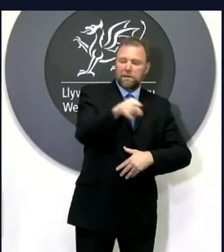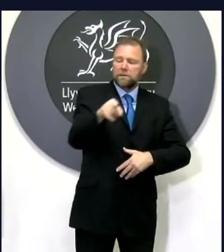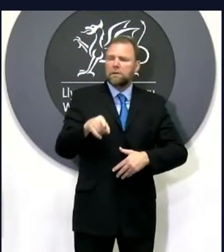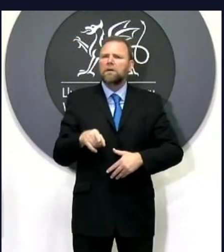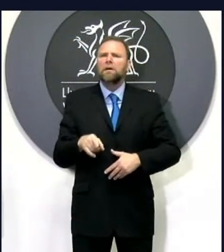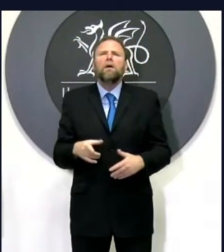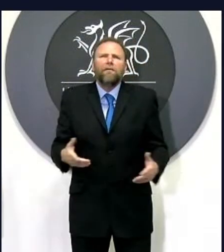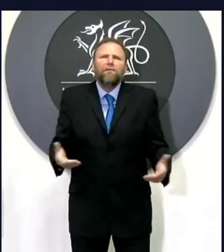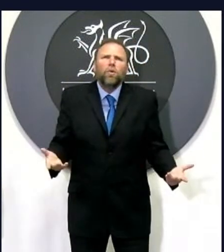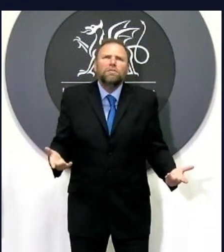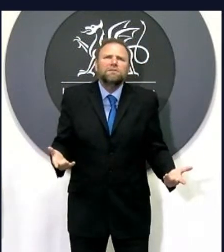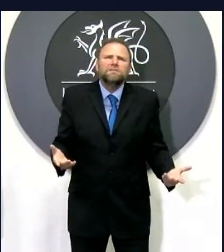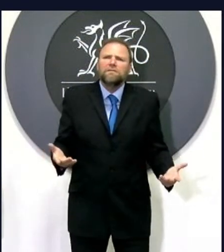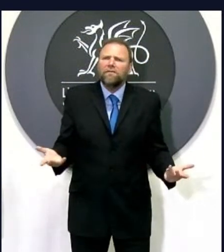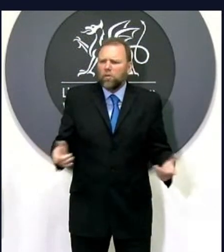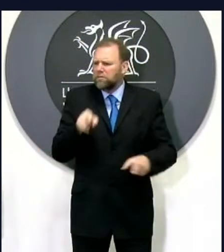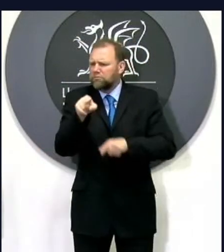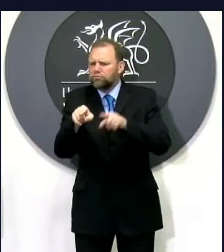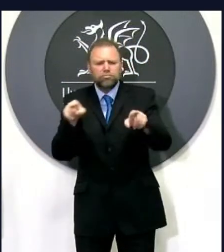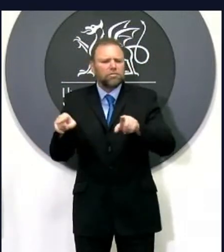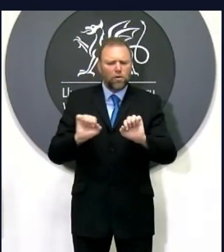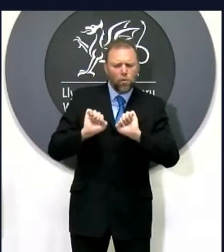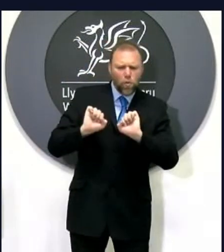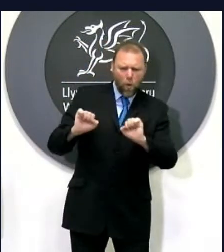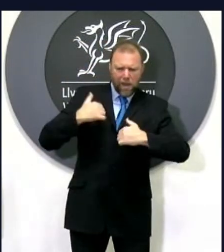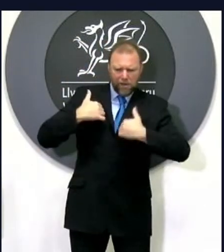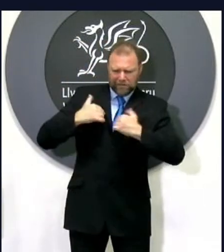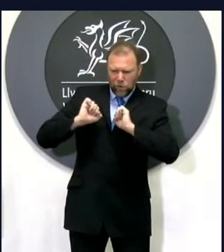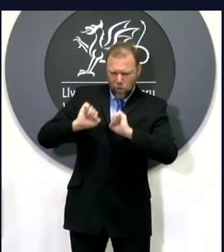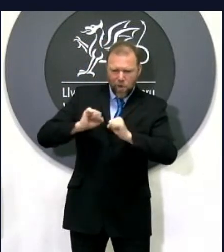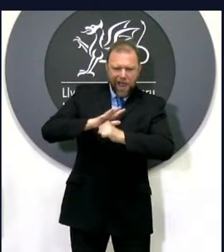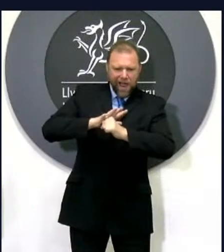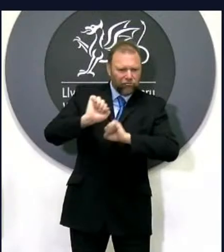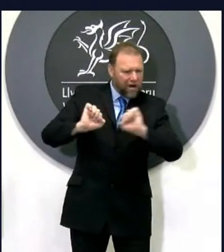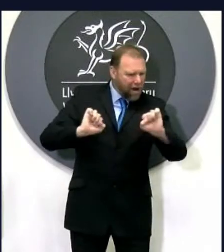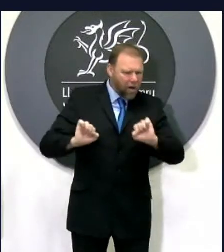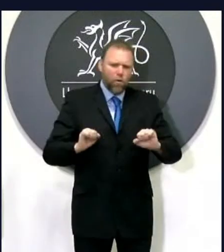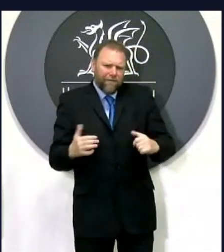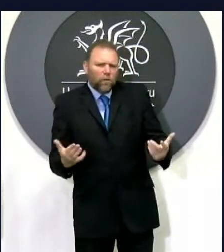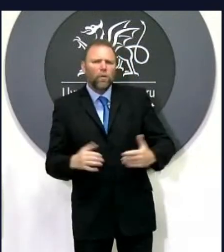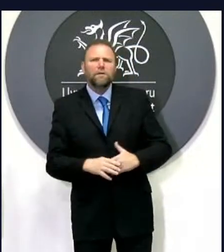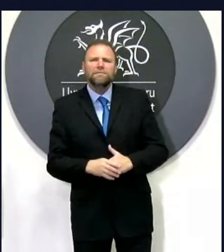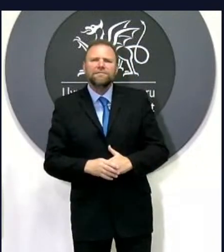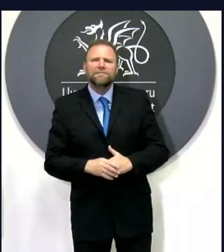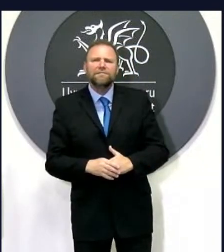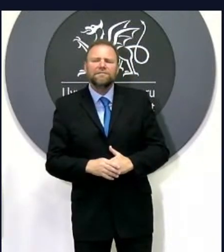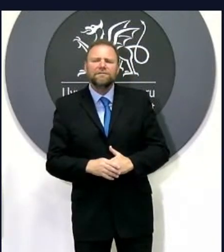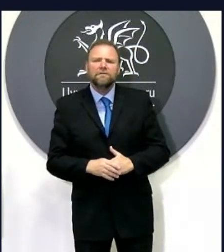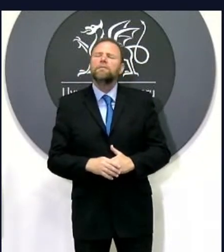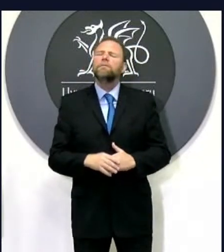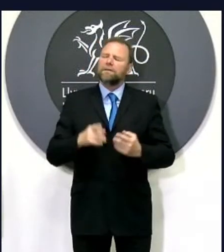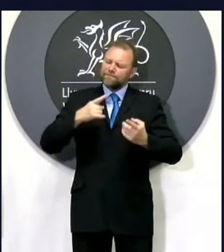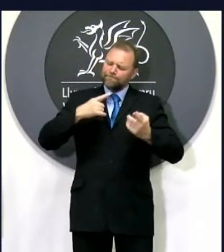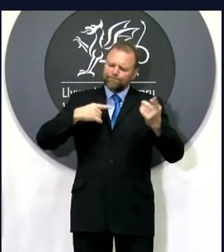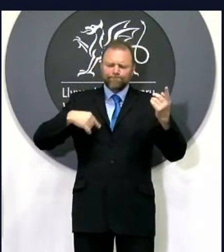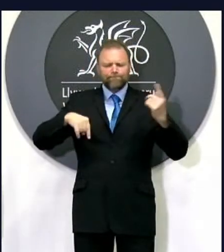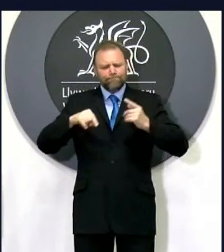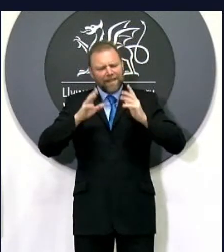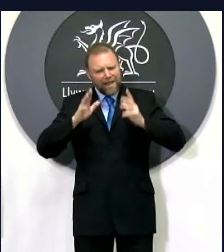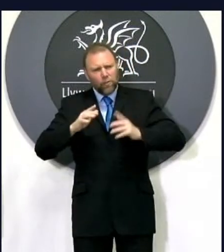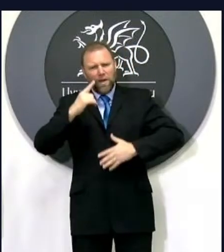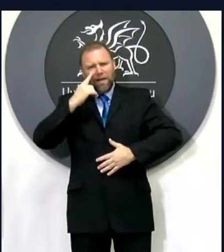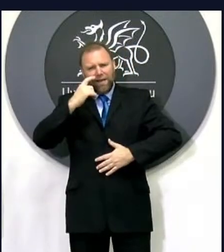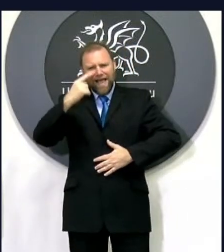family reunions, everybody wishes that that could be the one thing that we could do earlier. We've really carefully looked at